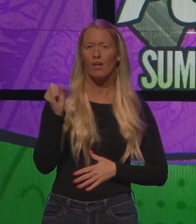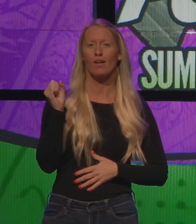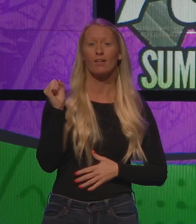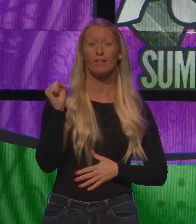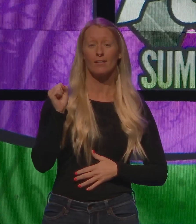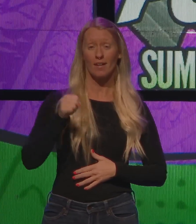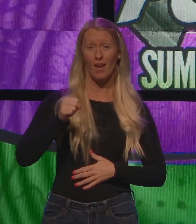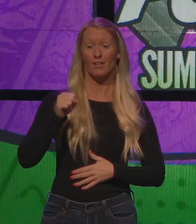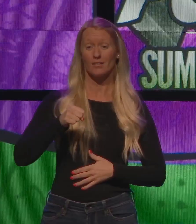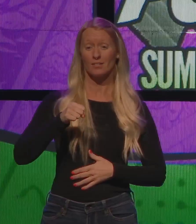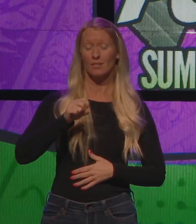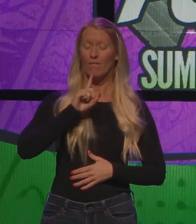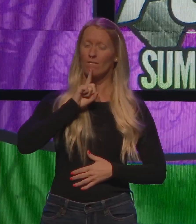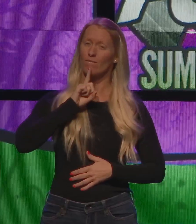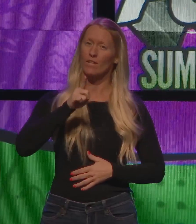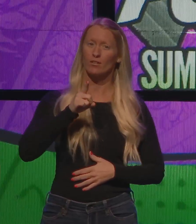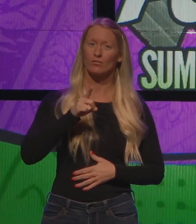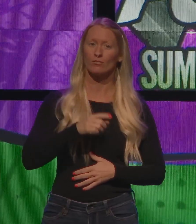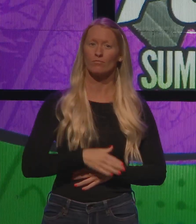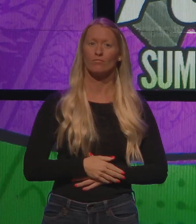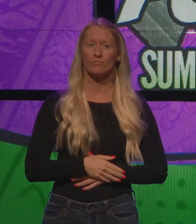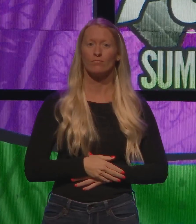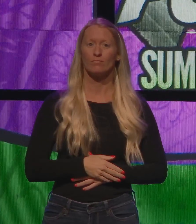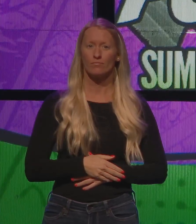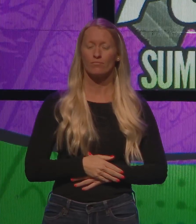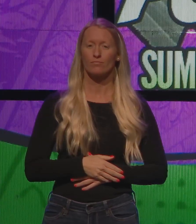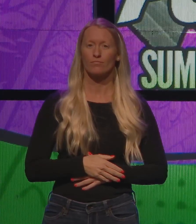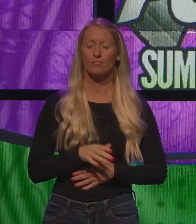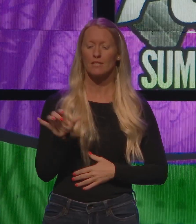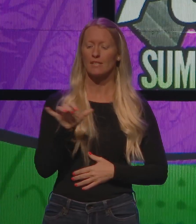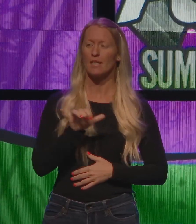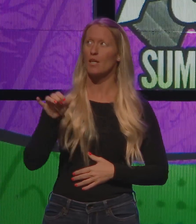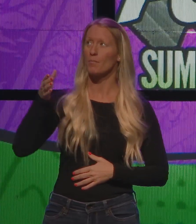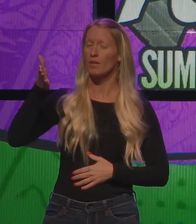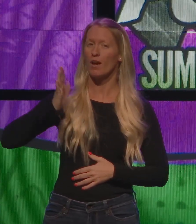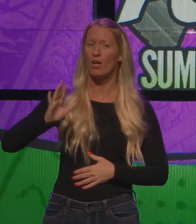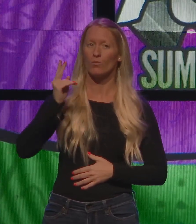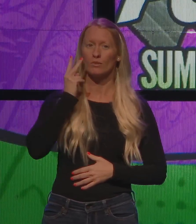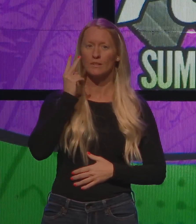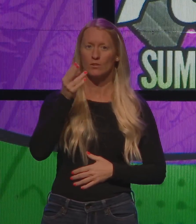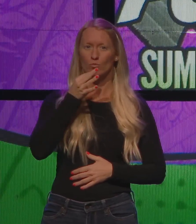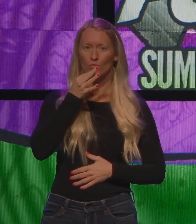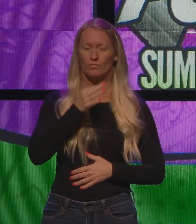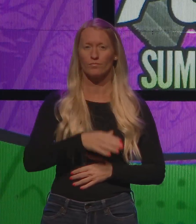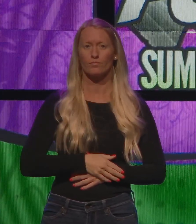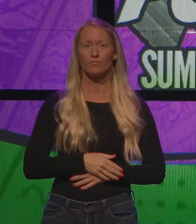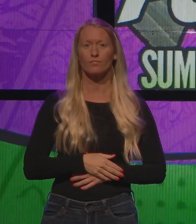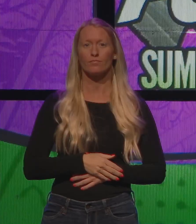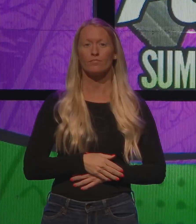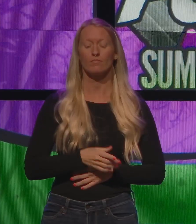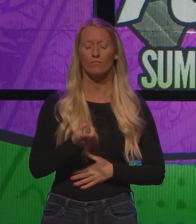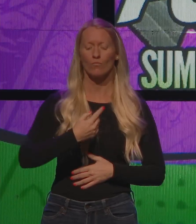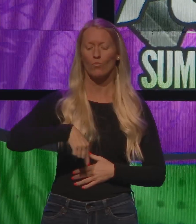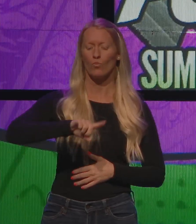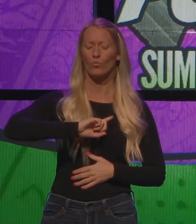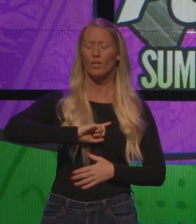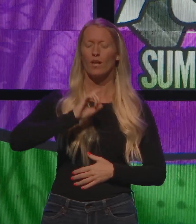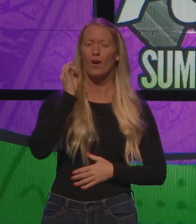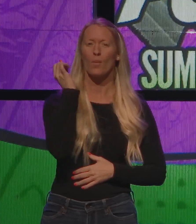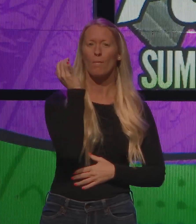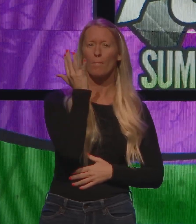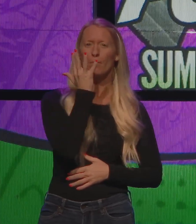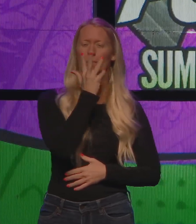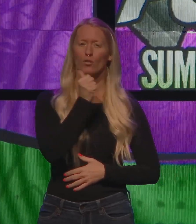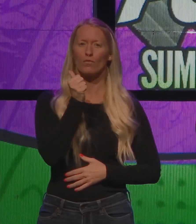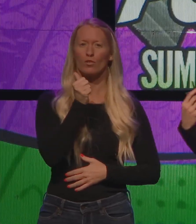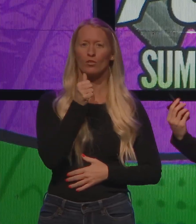Yes, I'm very sure. So is God, as we'll see in a moment. We are a beauty to behold.